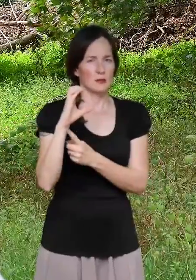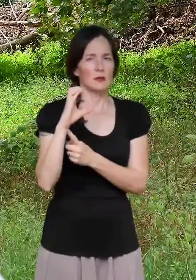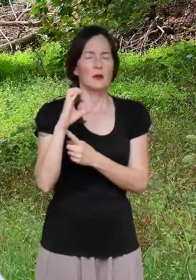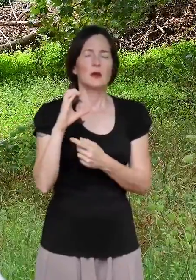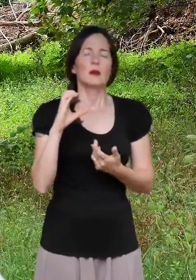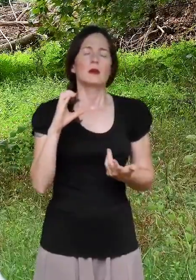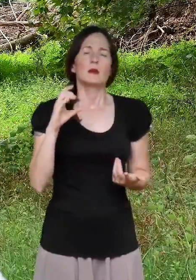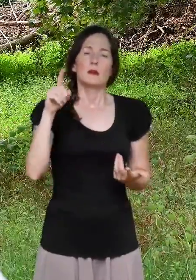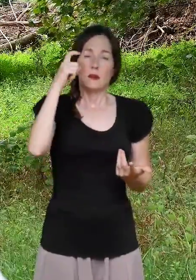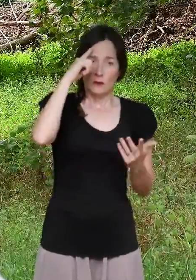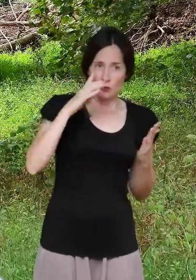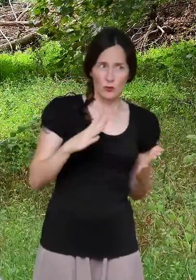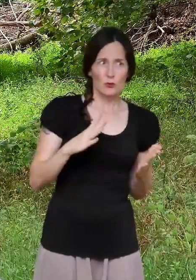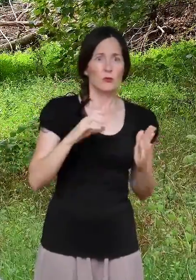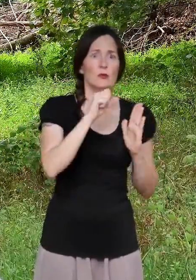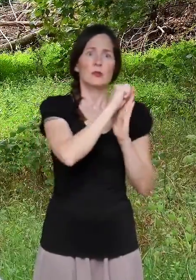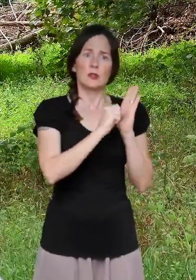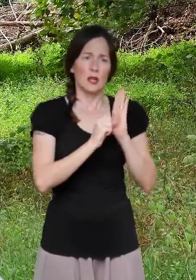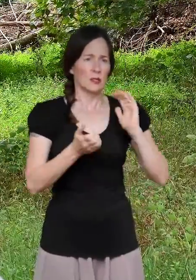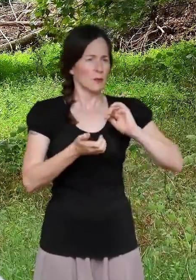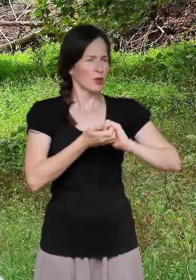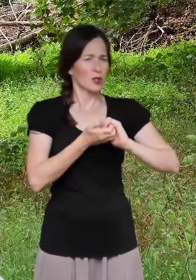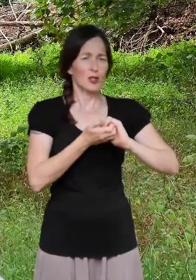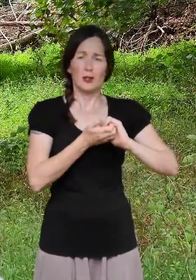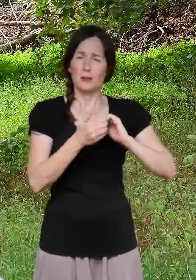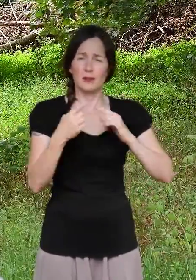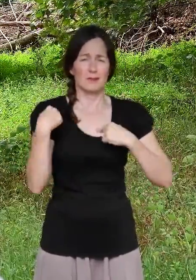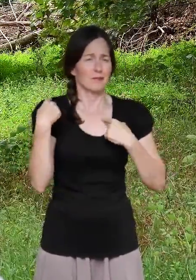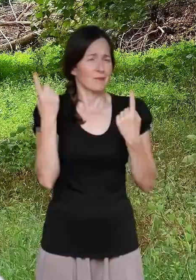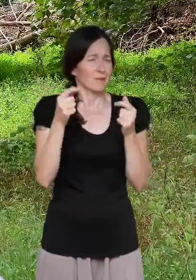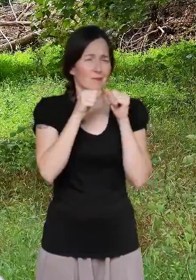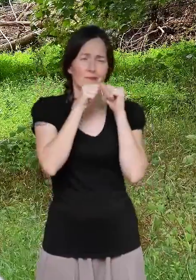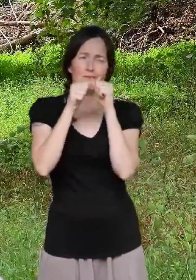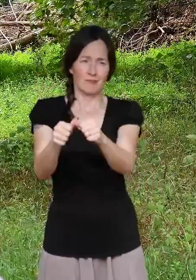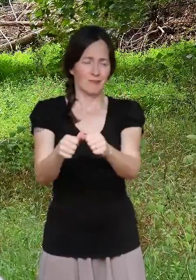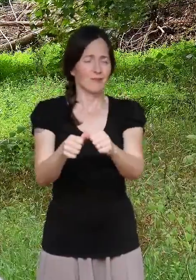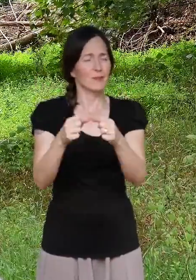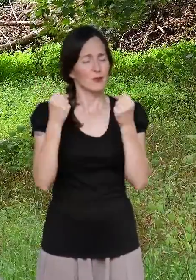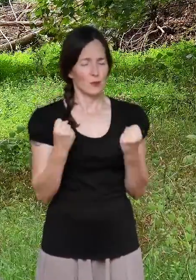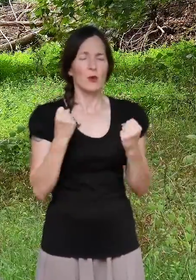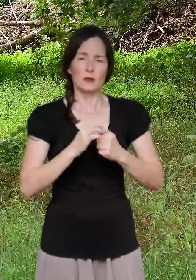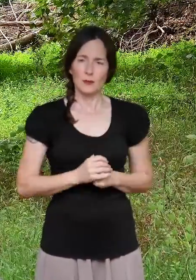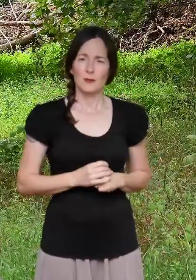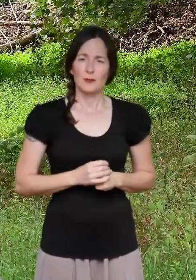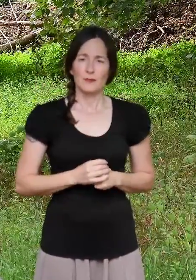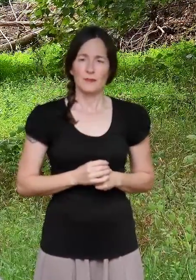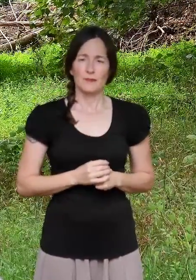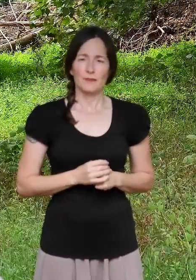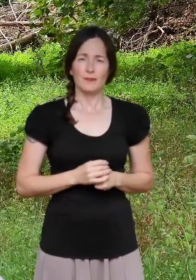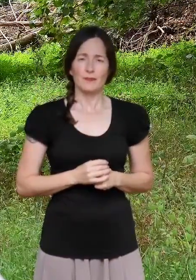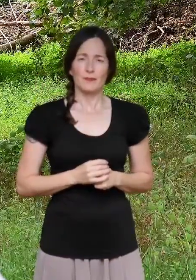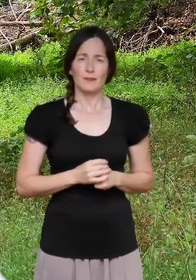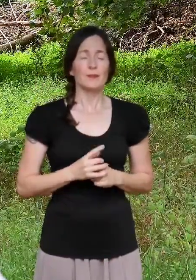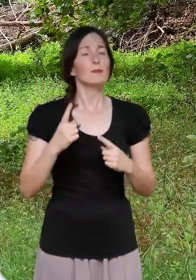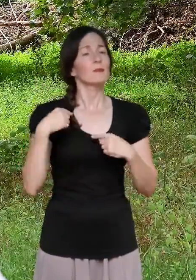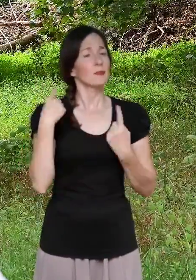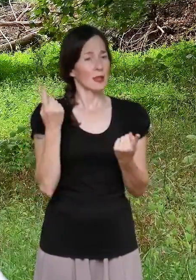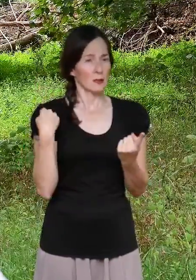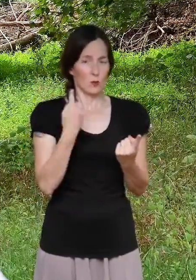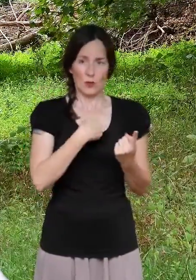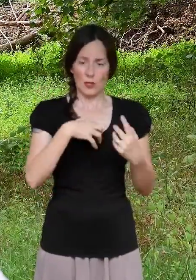state's partnership has never wavered. Our goal since adopting Ellicott City's Safe and